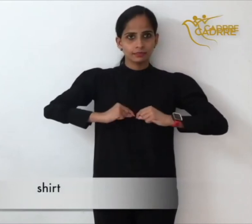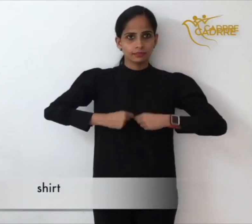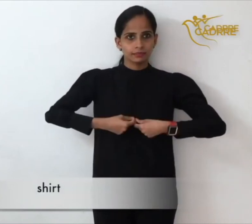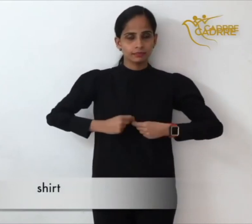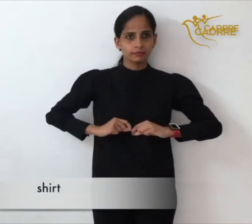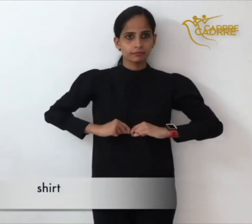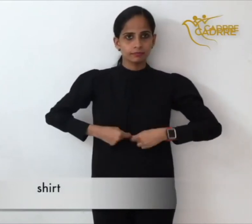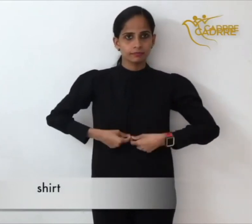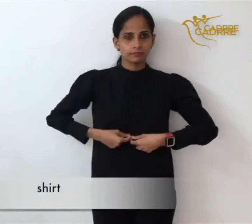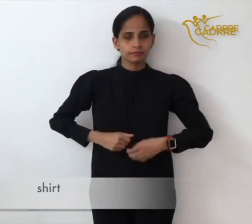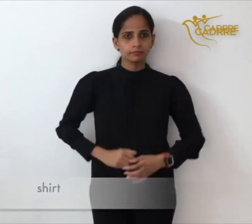Shirt.